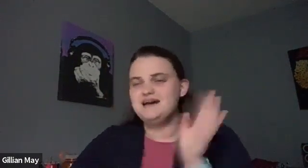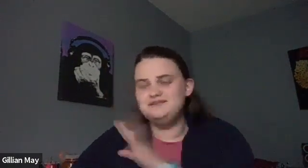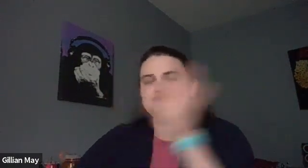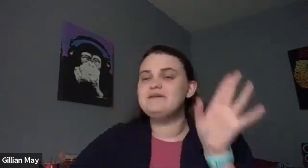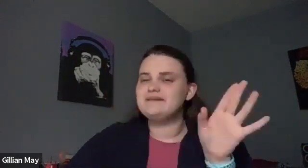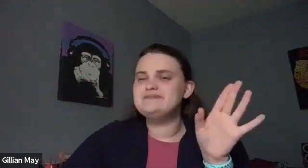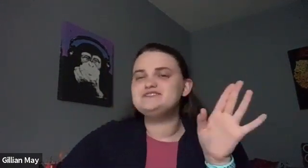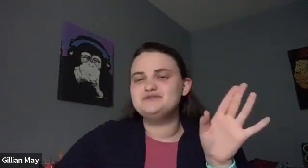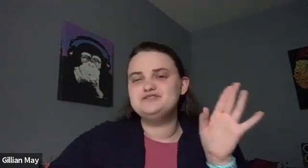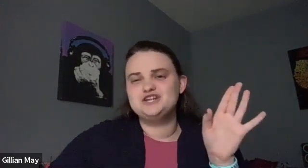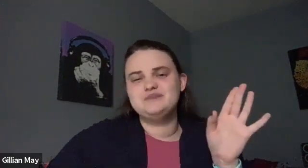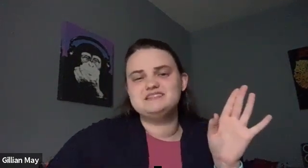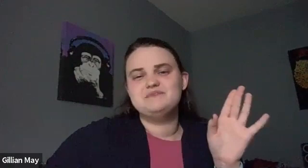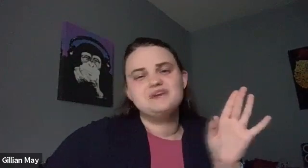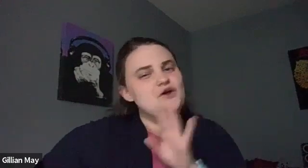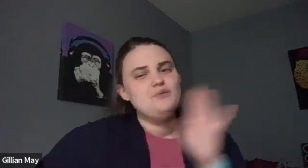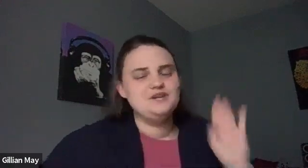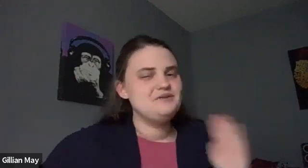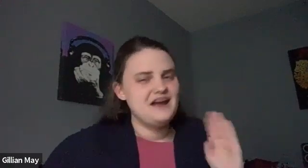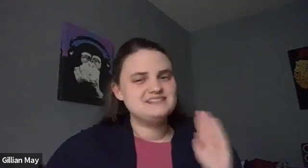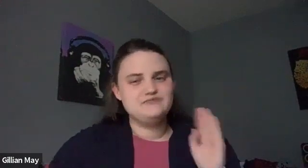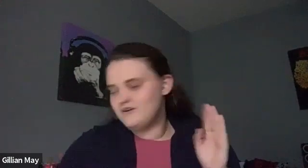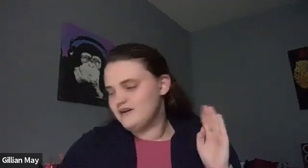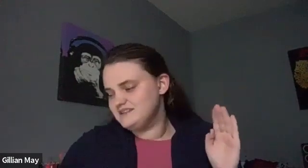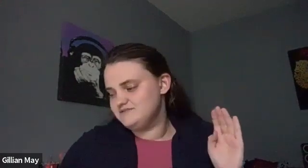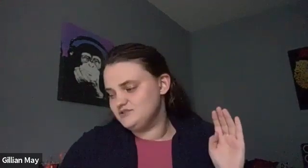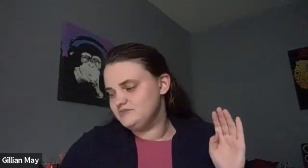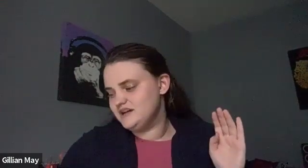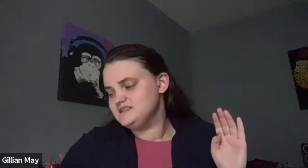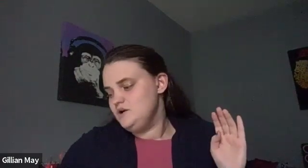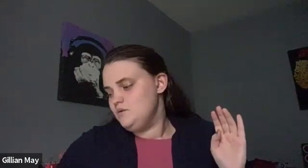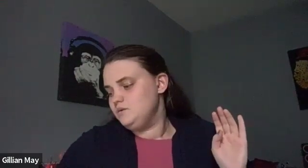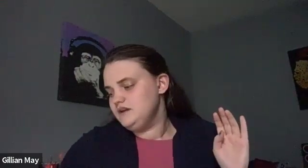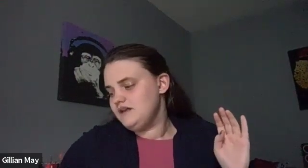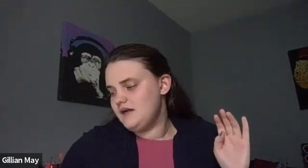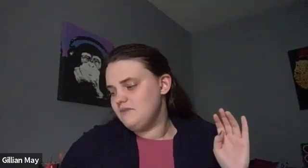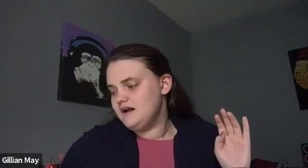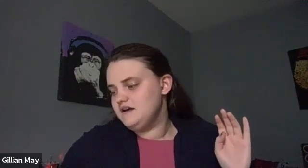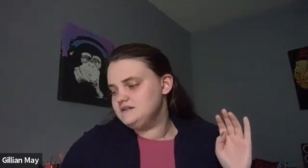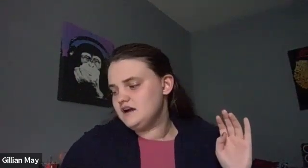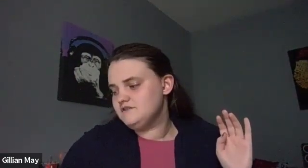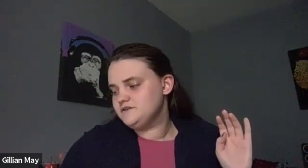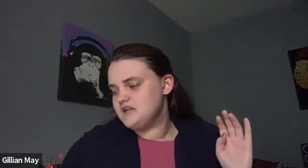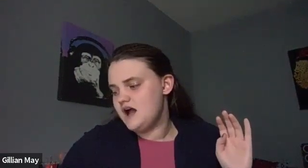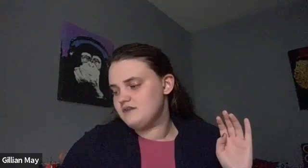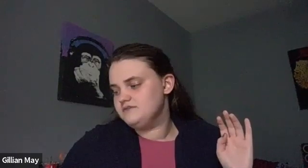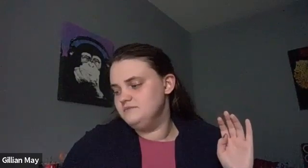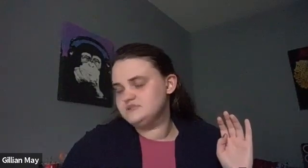no judgment is, I mean, when you are asking for all kinds of food, because will not lie, my entire first half, besides